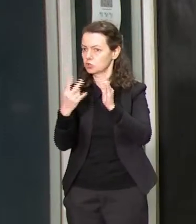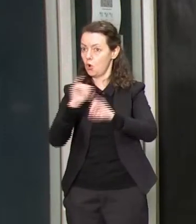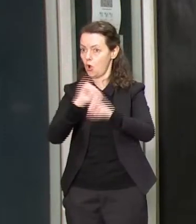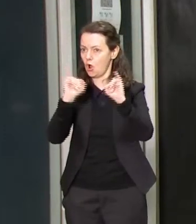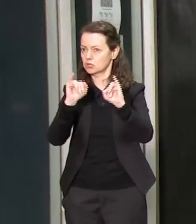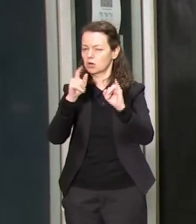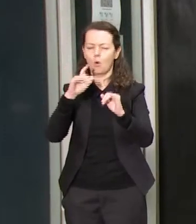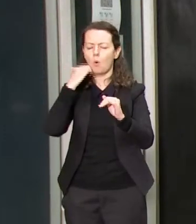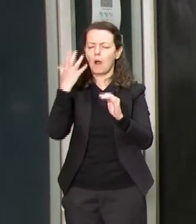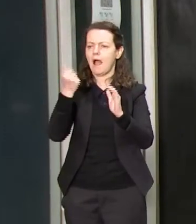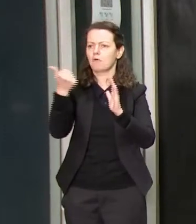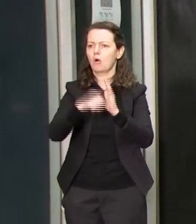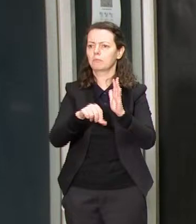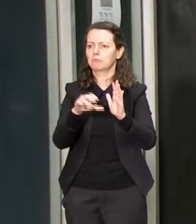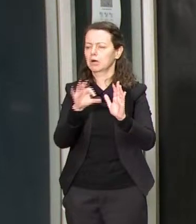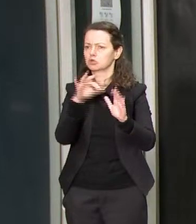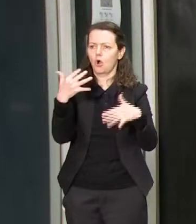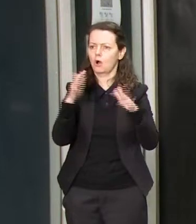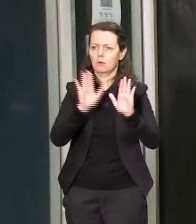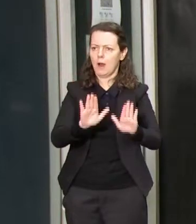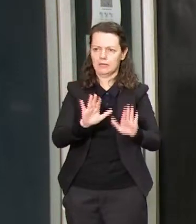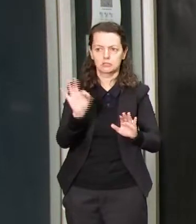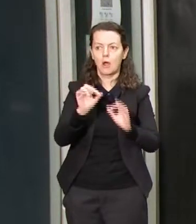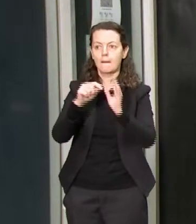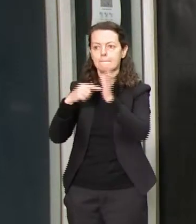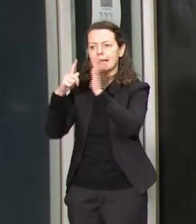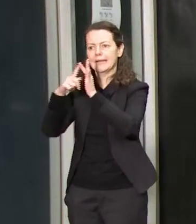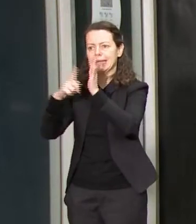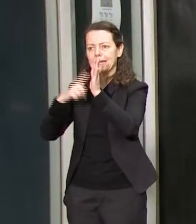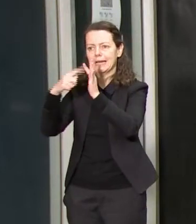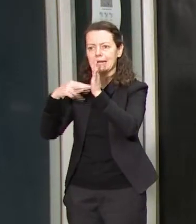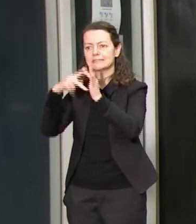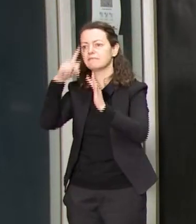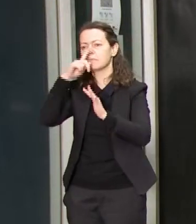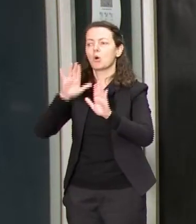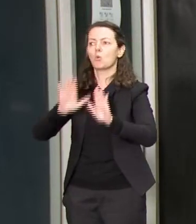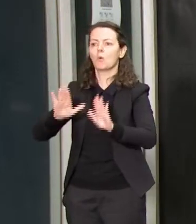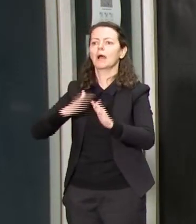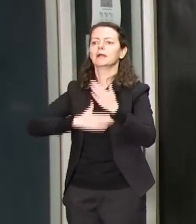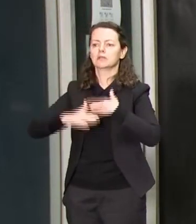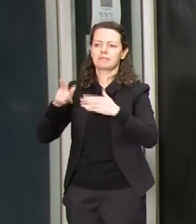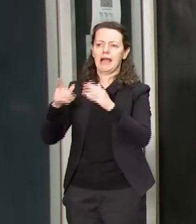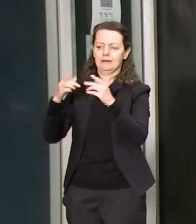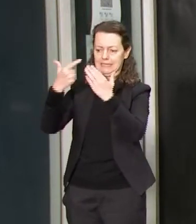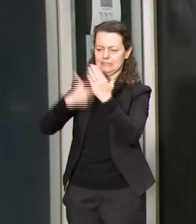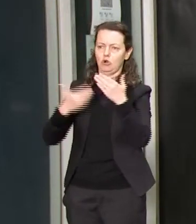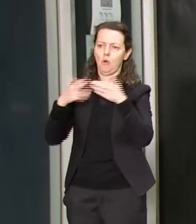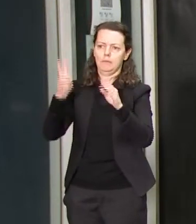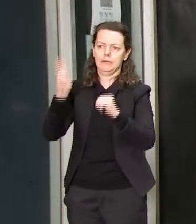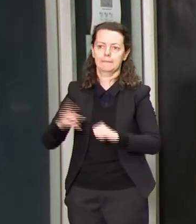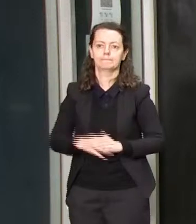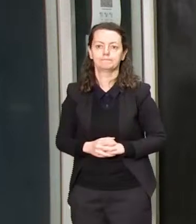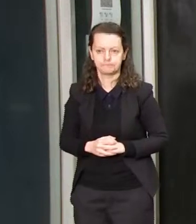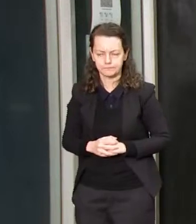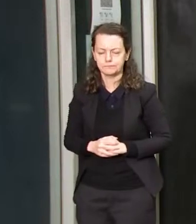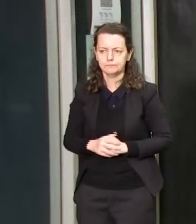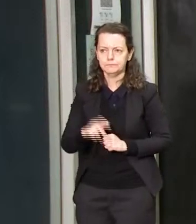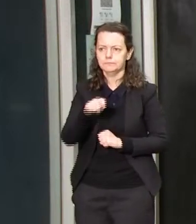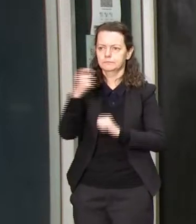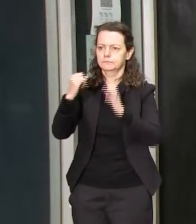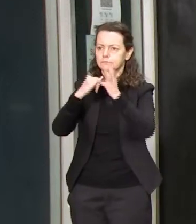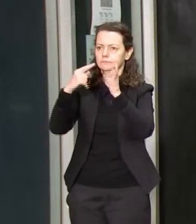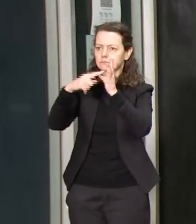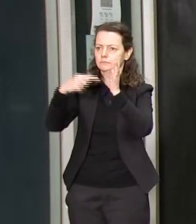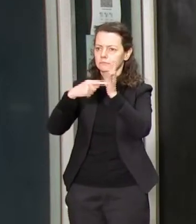we're up to in terms of elective surgery. I'll now hand over to Professor Sutton to go through some further detail. We'll hear from the